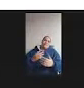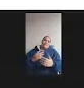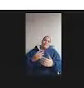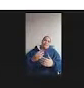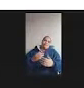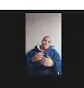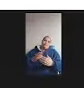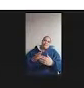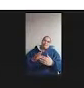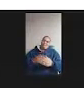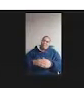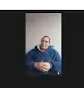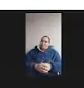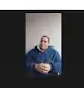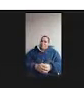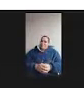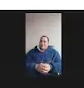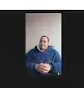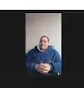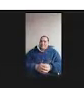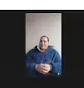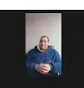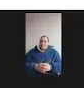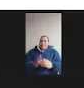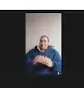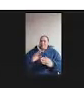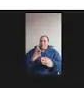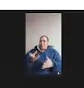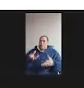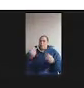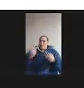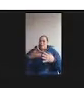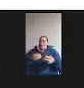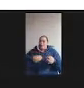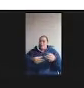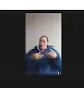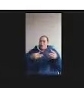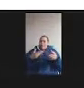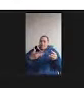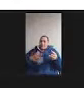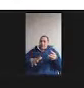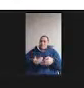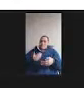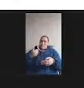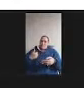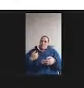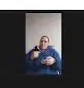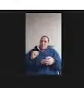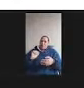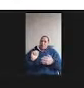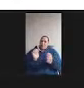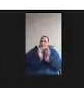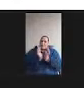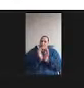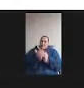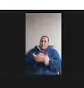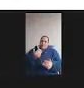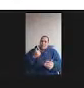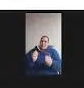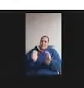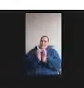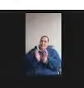before. Members have received the documentation before this meeting, prior to this meeting.